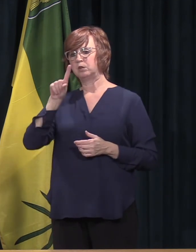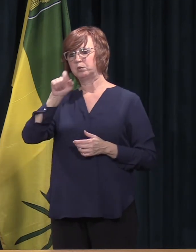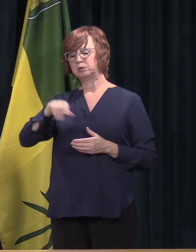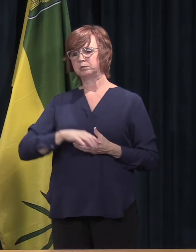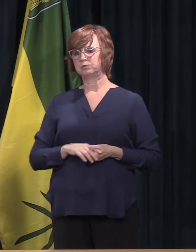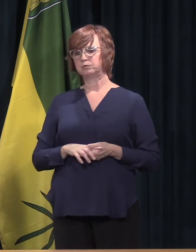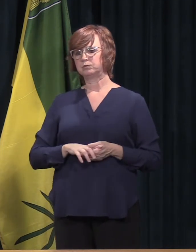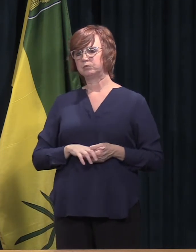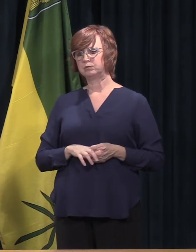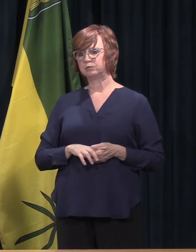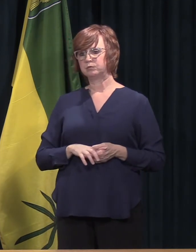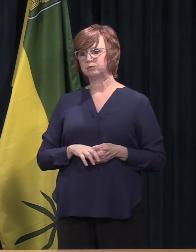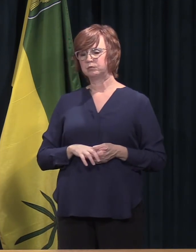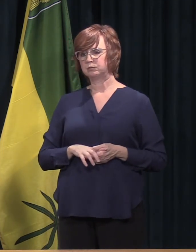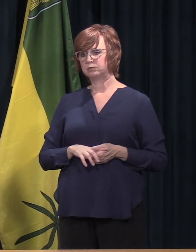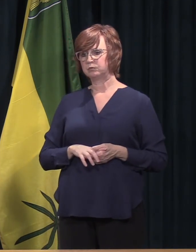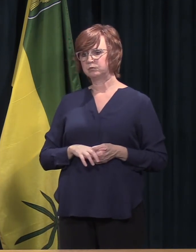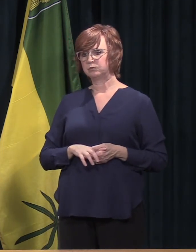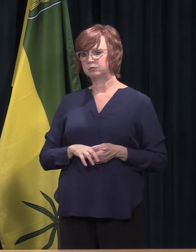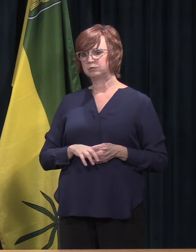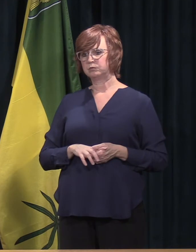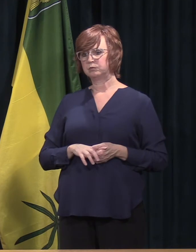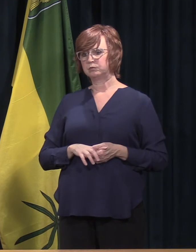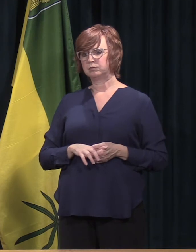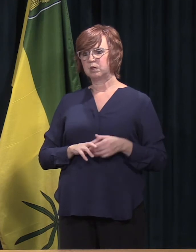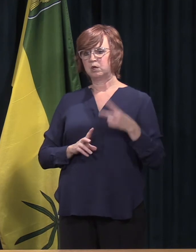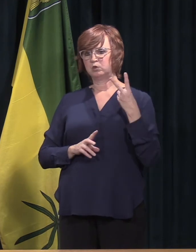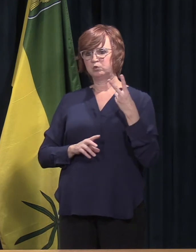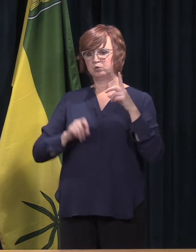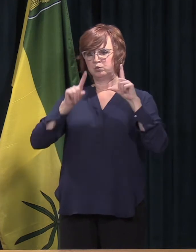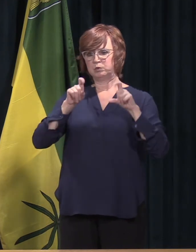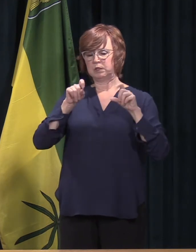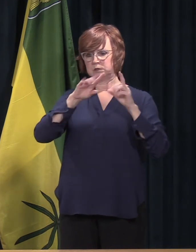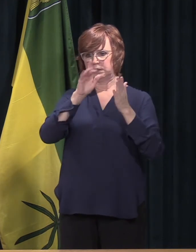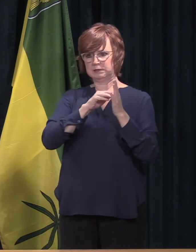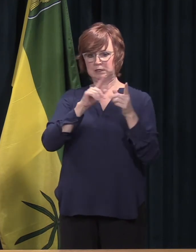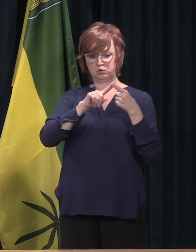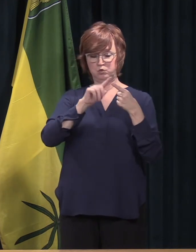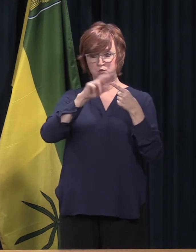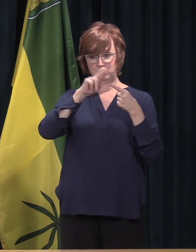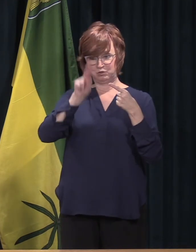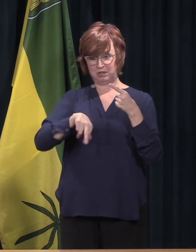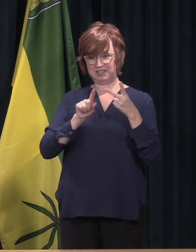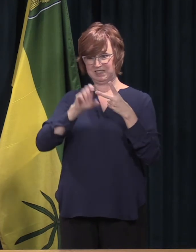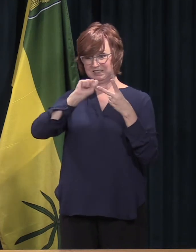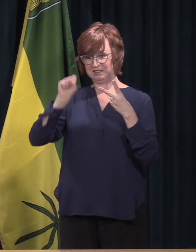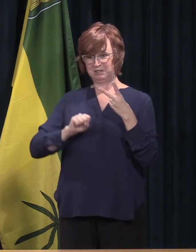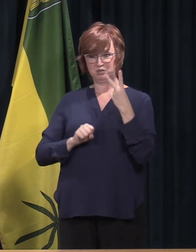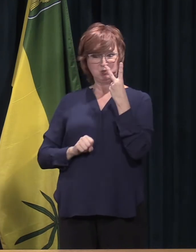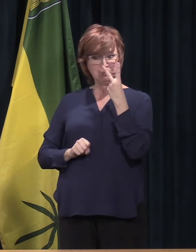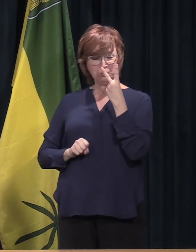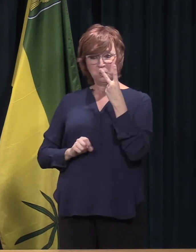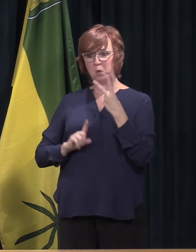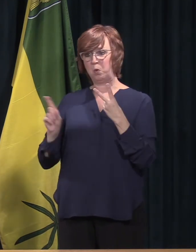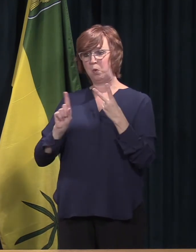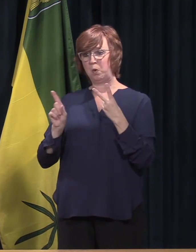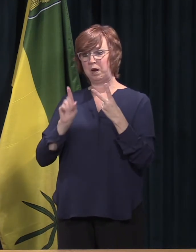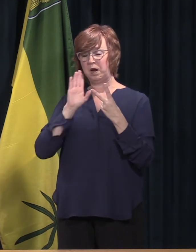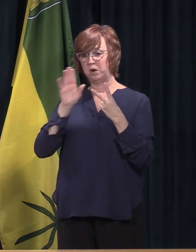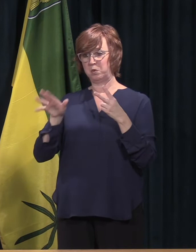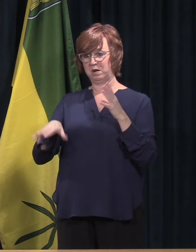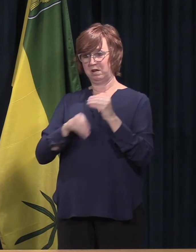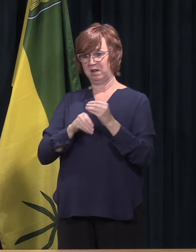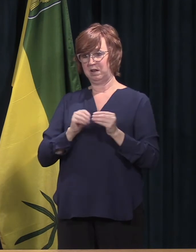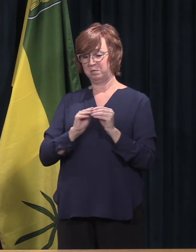when are we going to see assessment or testing centers outside of Regina and Saskatchewan, and where are we going to see those? So I can try to give